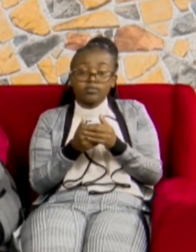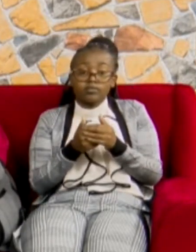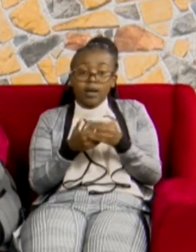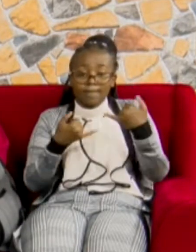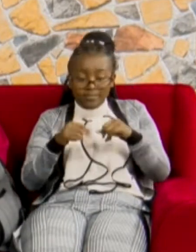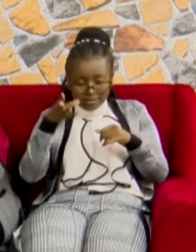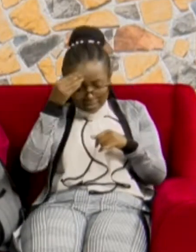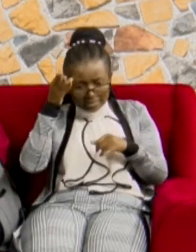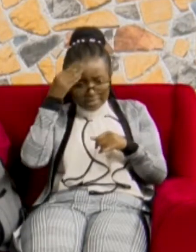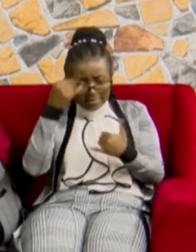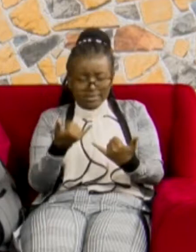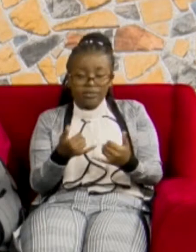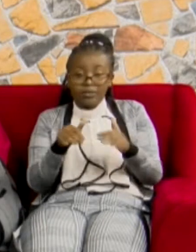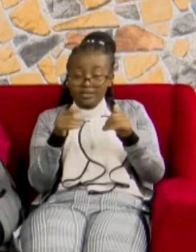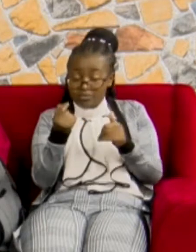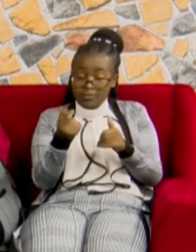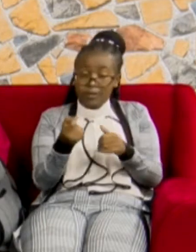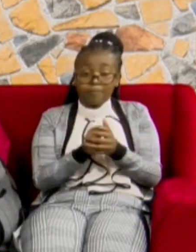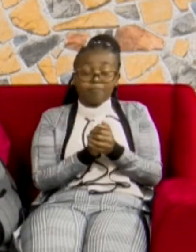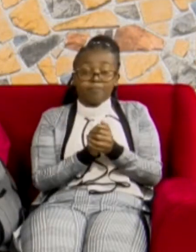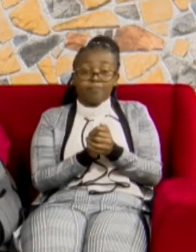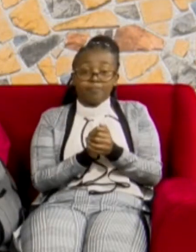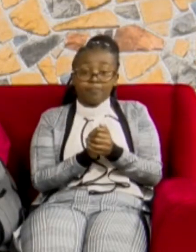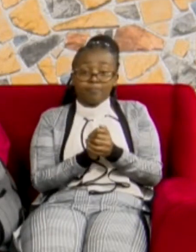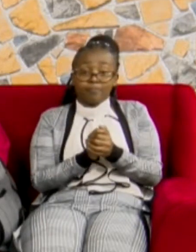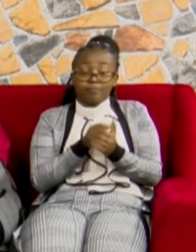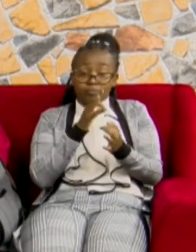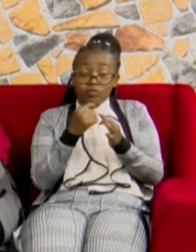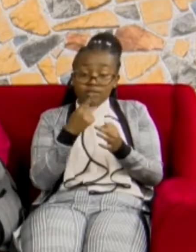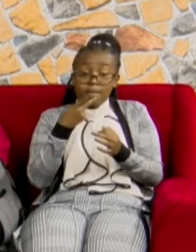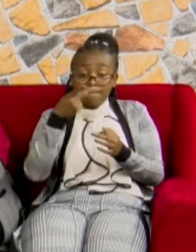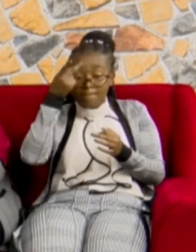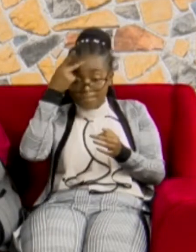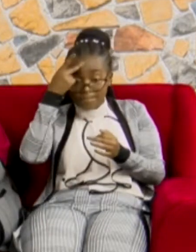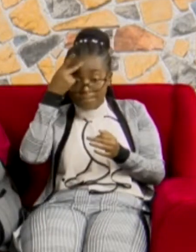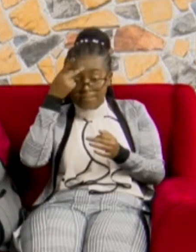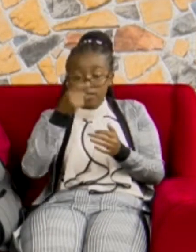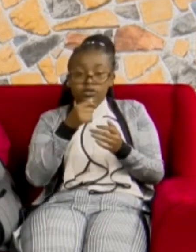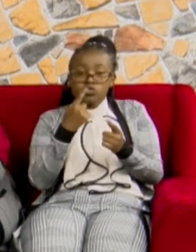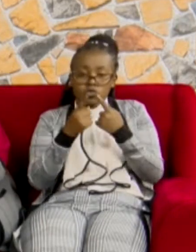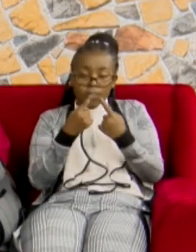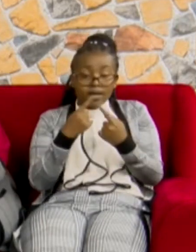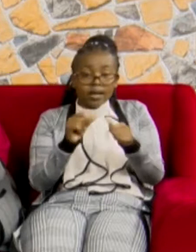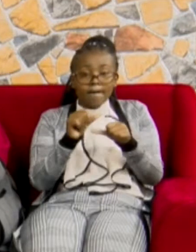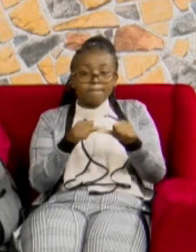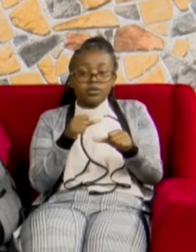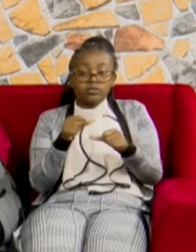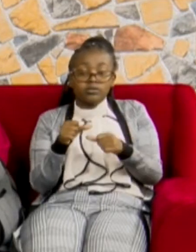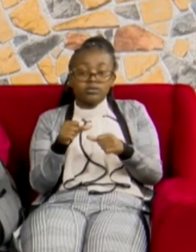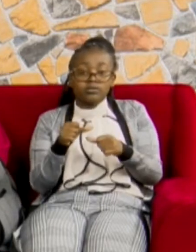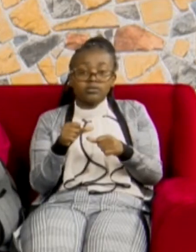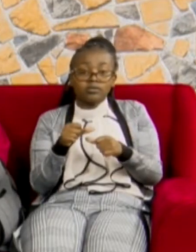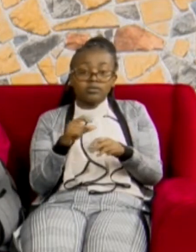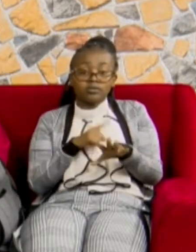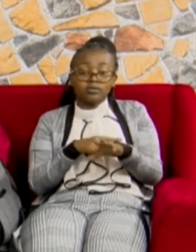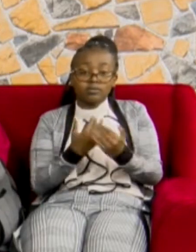just learning and learning. So when you say if the parent is also being disrupted, are you speaking about the reaction, like when